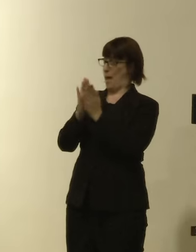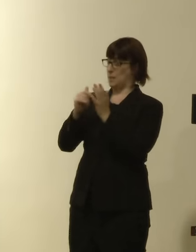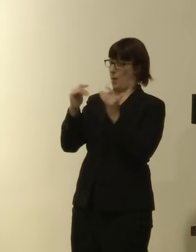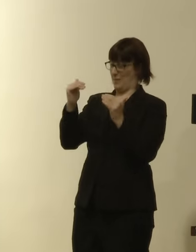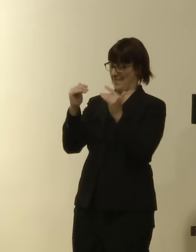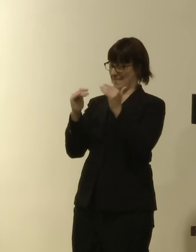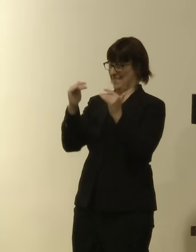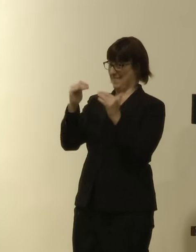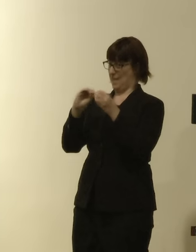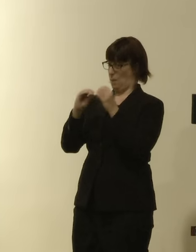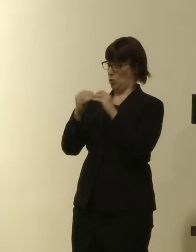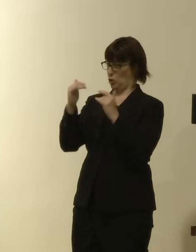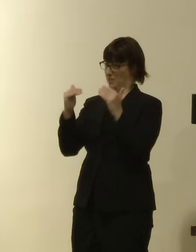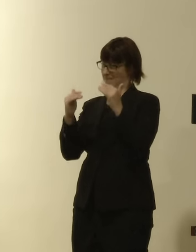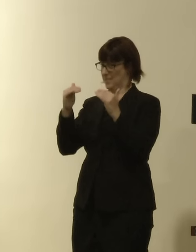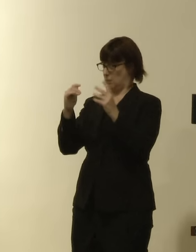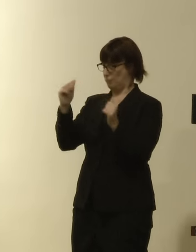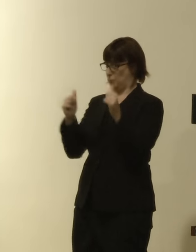are strong systems.